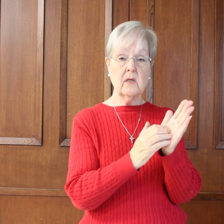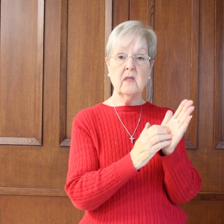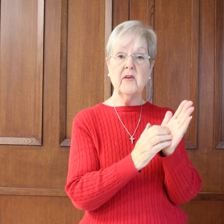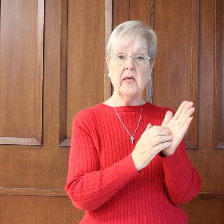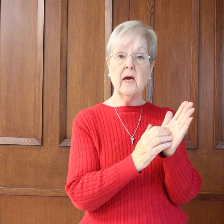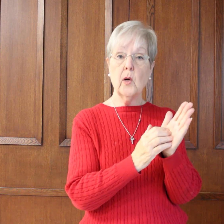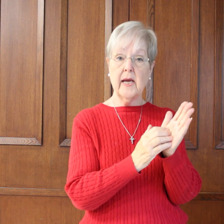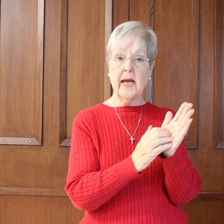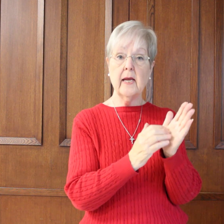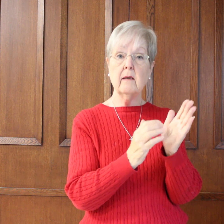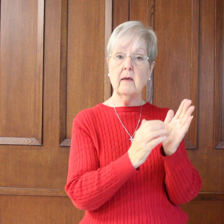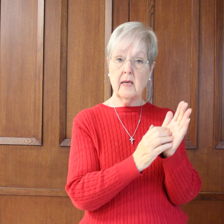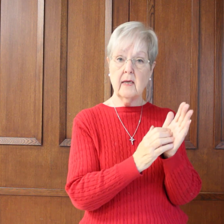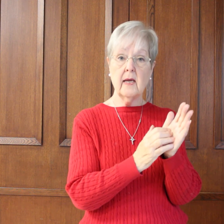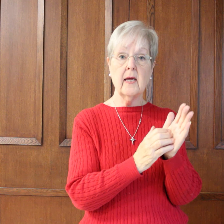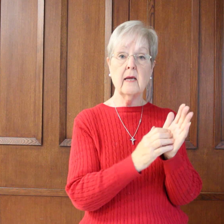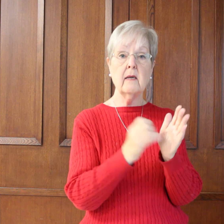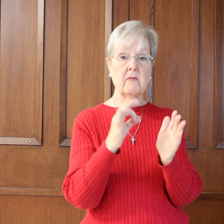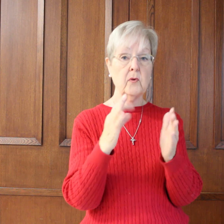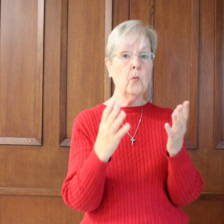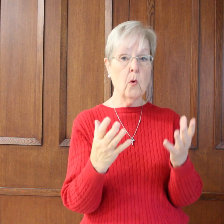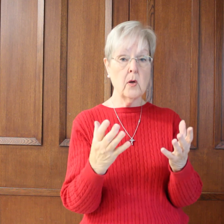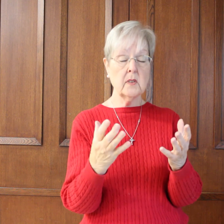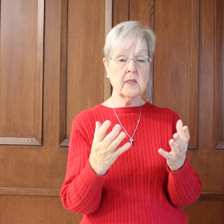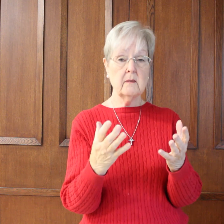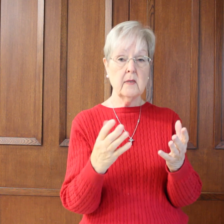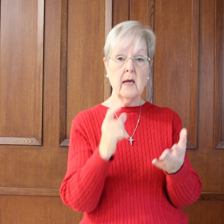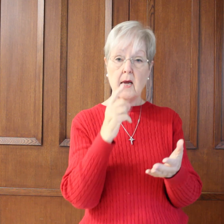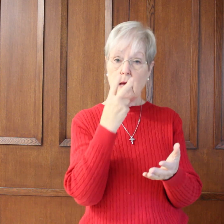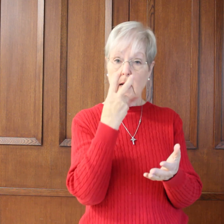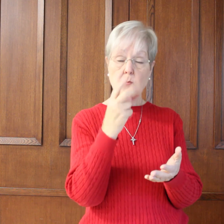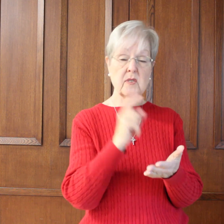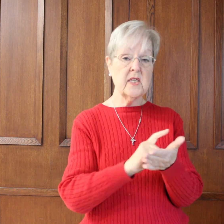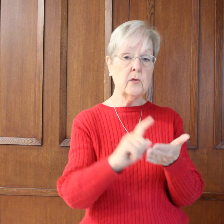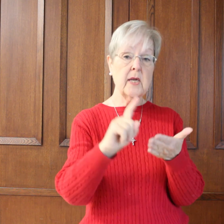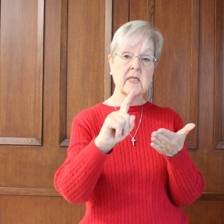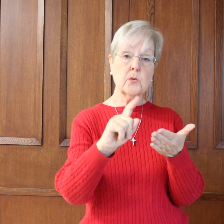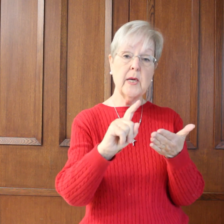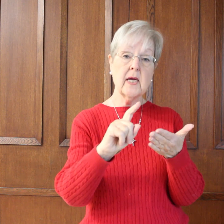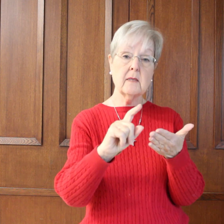the video again and again if you want. And I will see you next week.